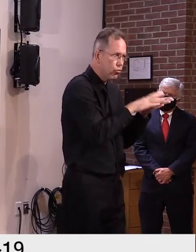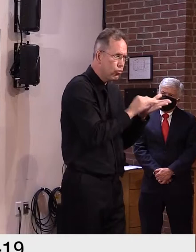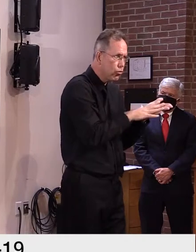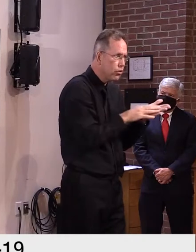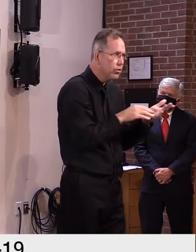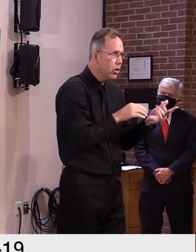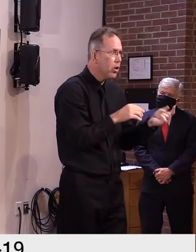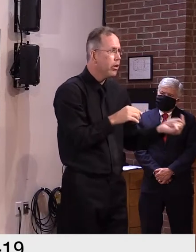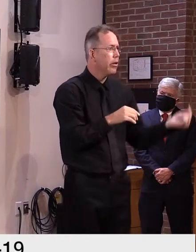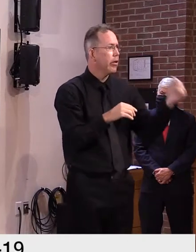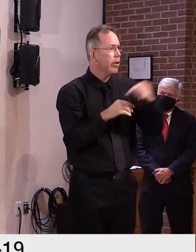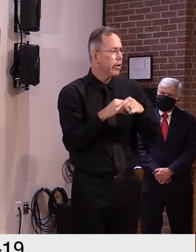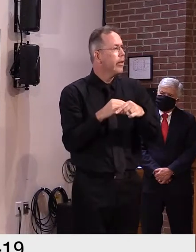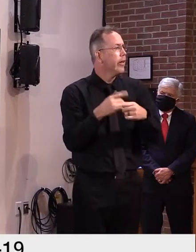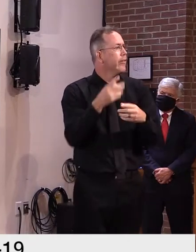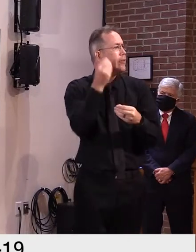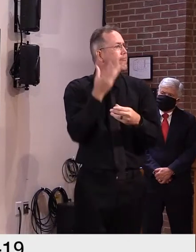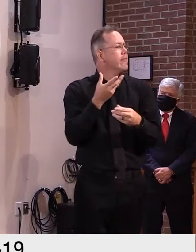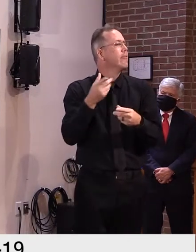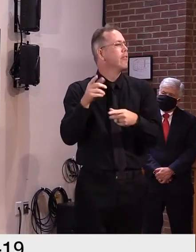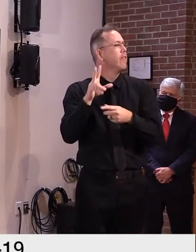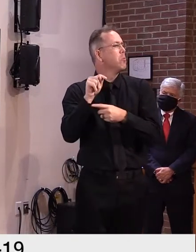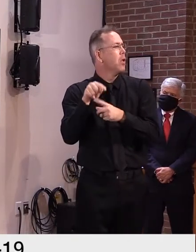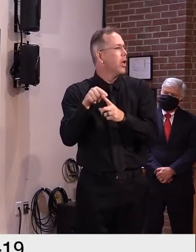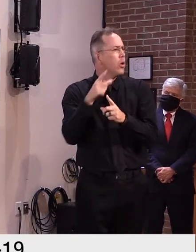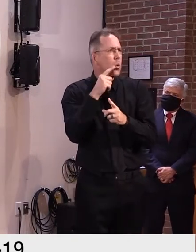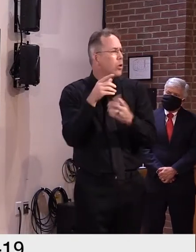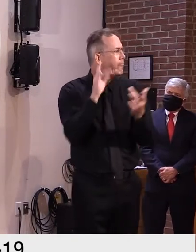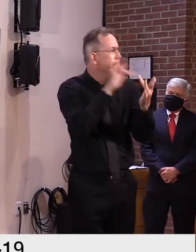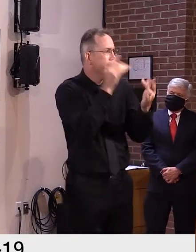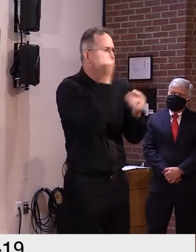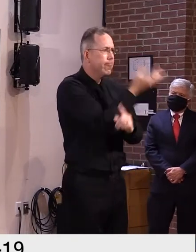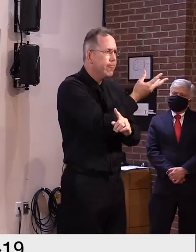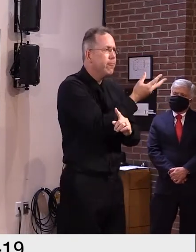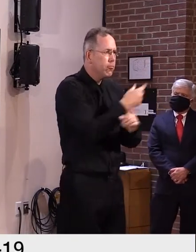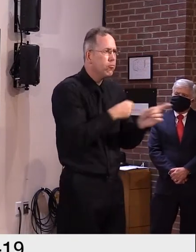know, you know, where these people are who were on the plane with them, etc.